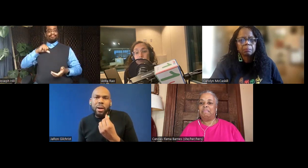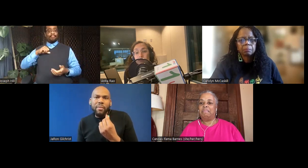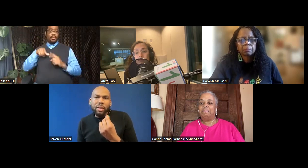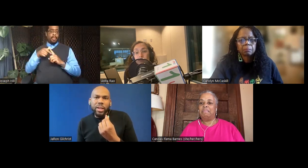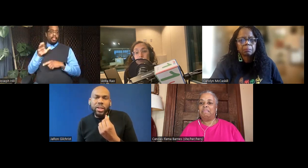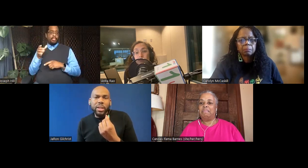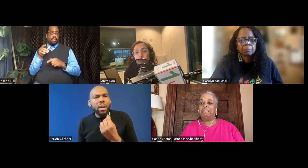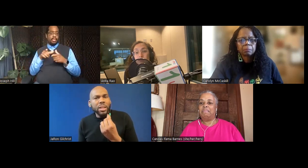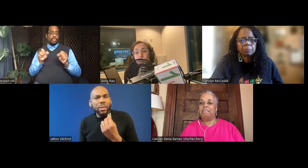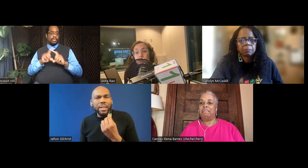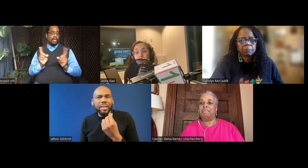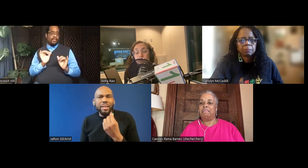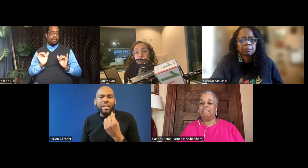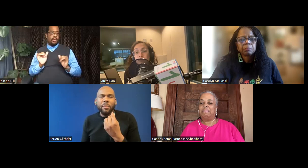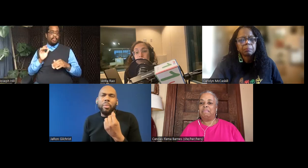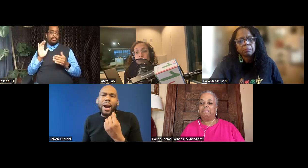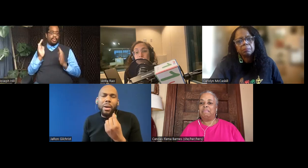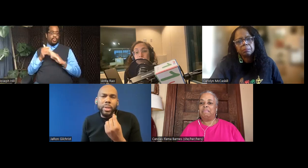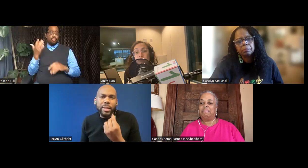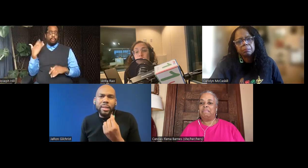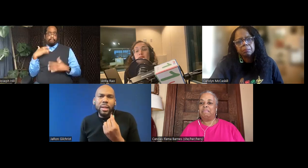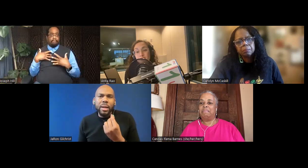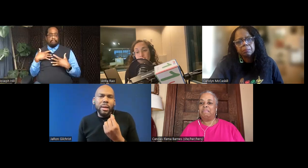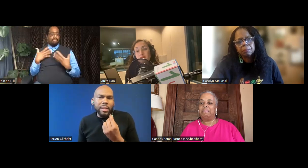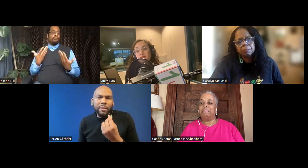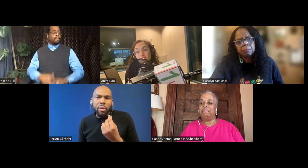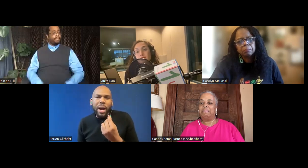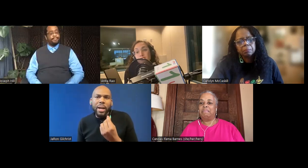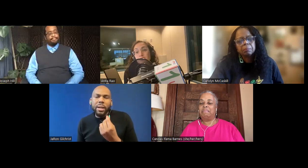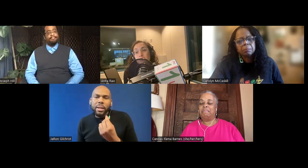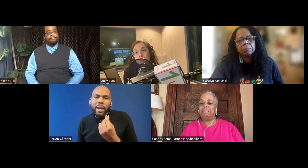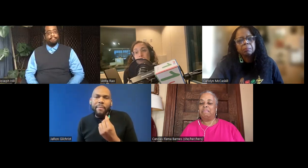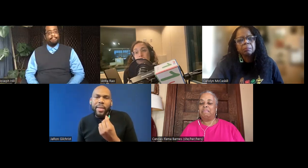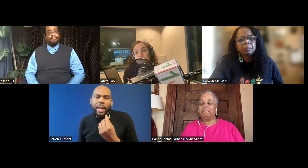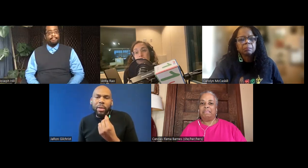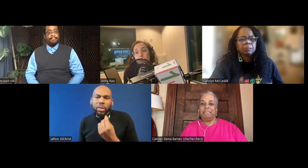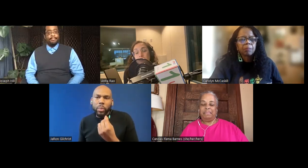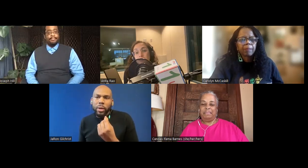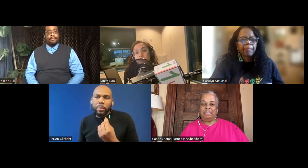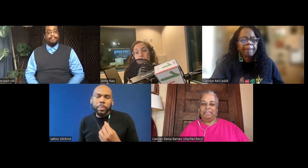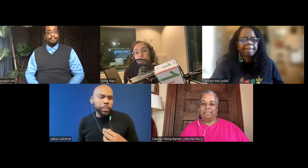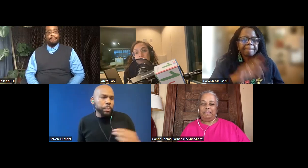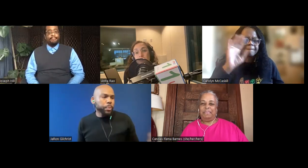spark conversation. And also, it's a sense of proudness, a sense of pride to have that language as well.